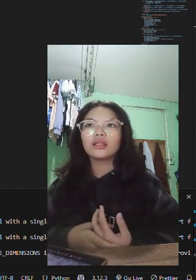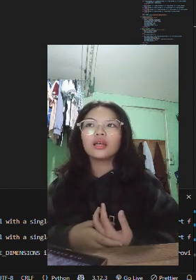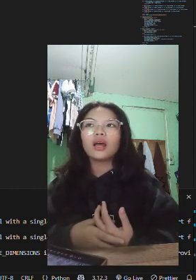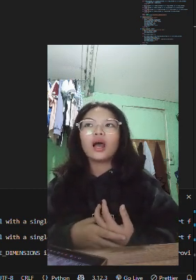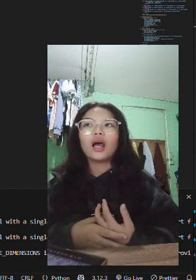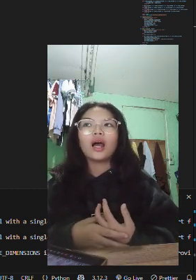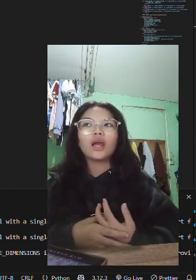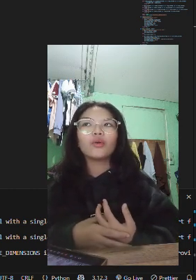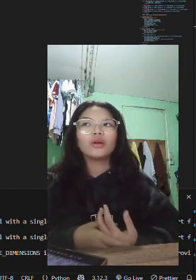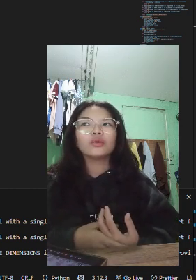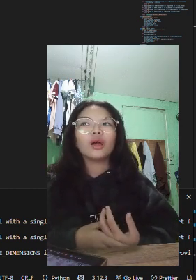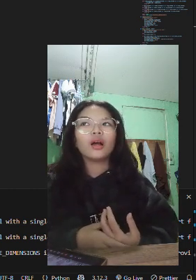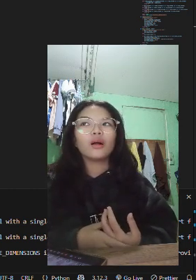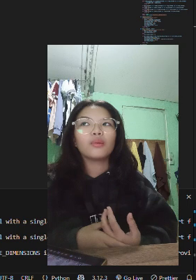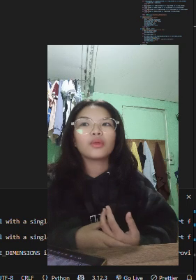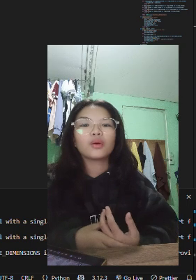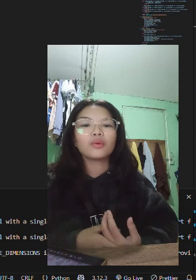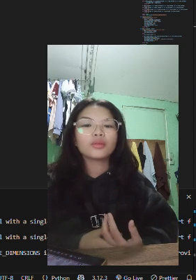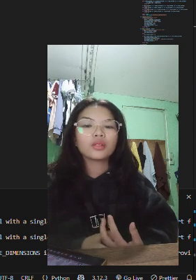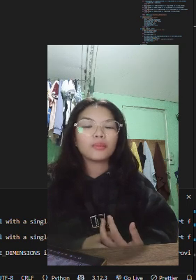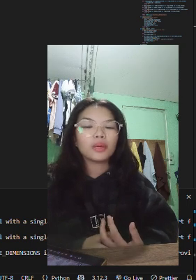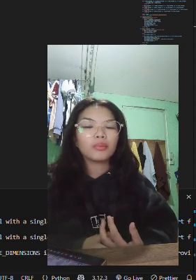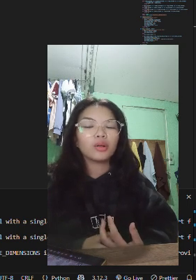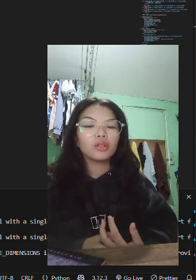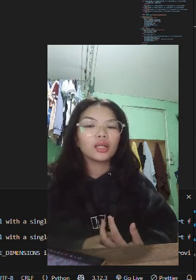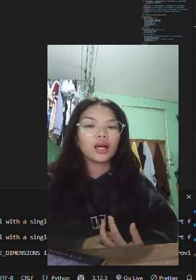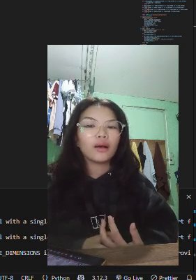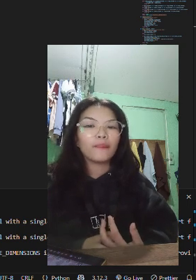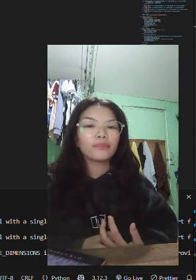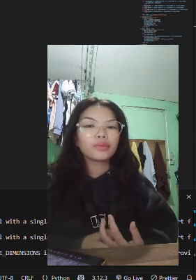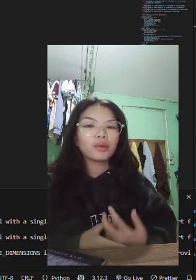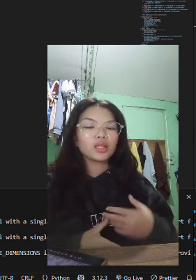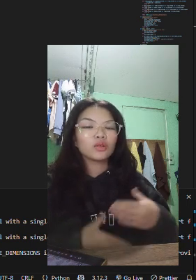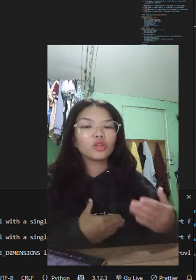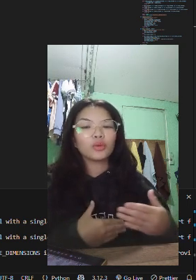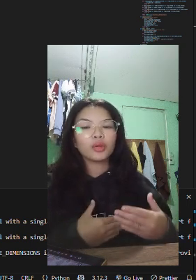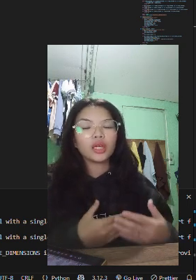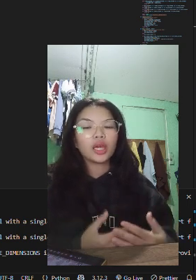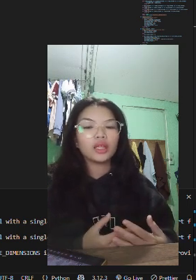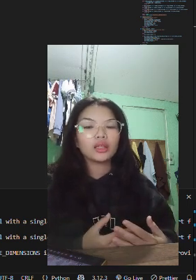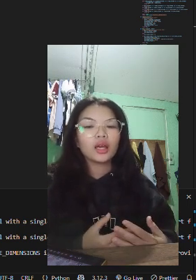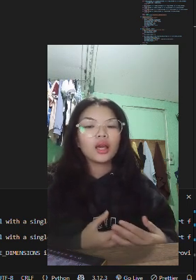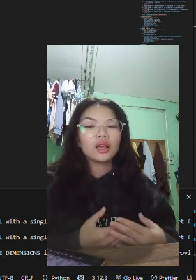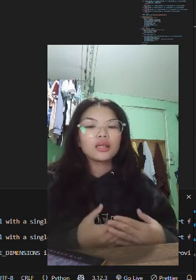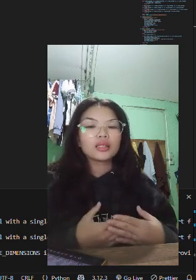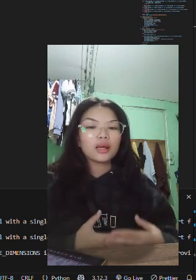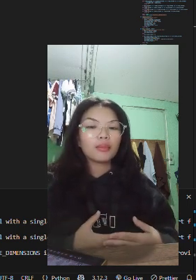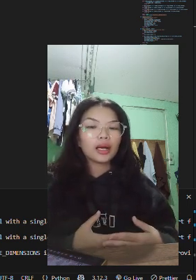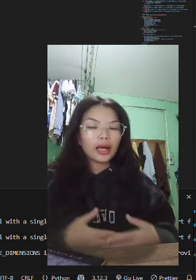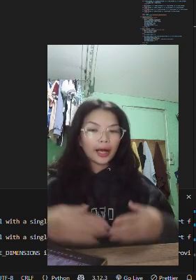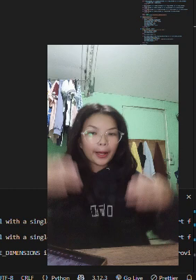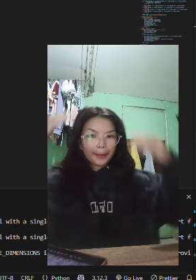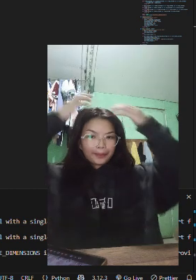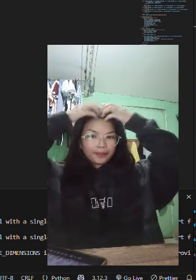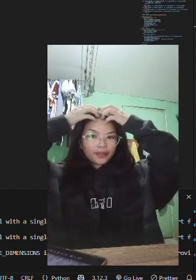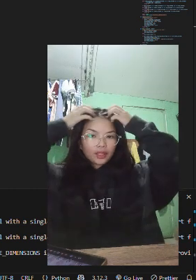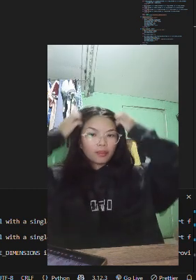that I want to help those people nga maglisod og communicate sa